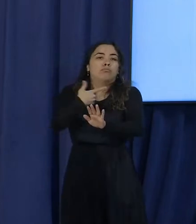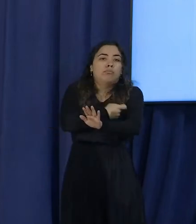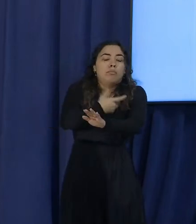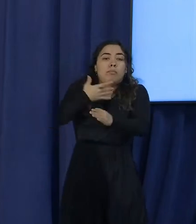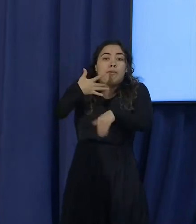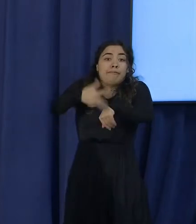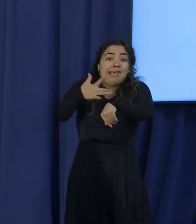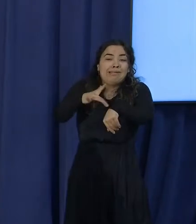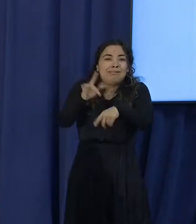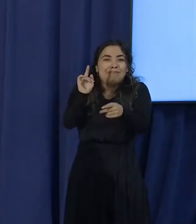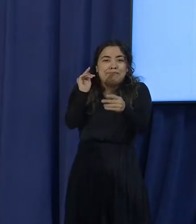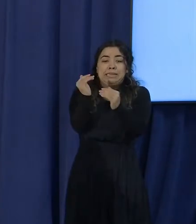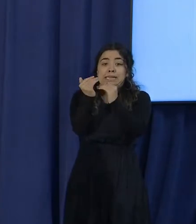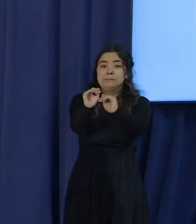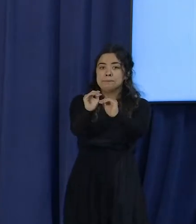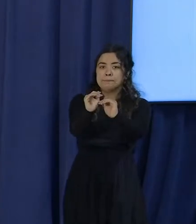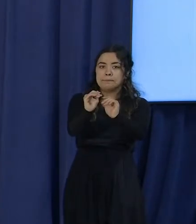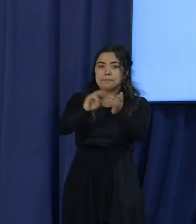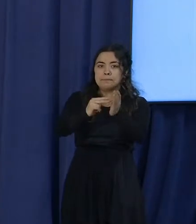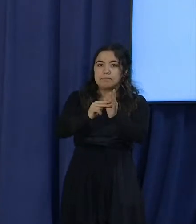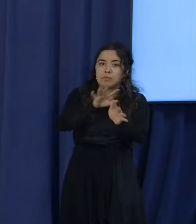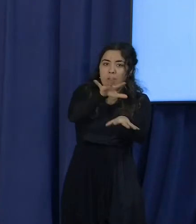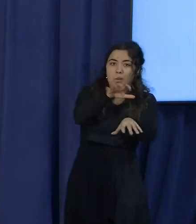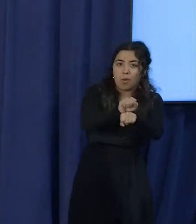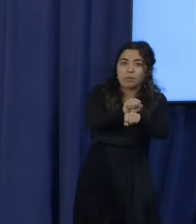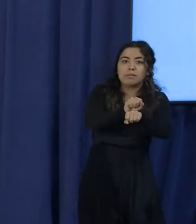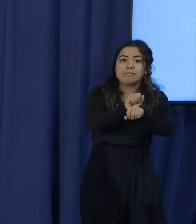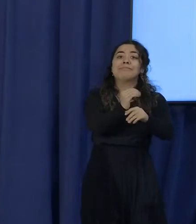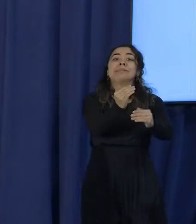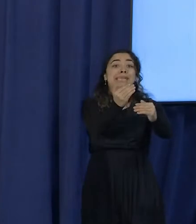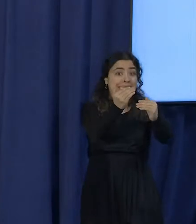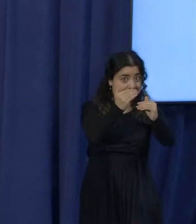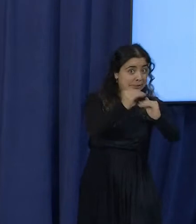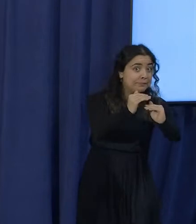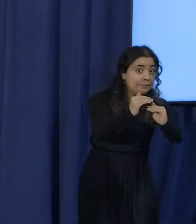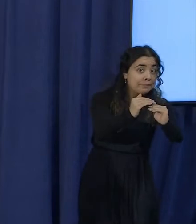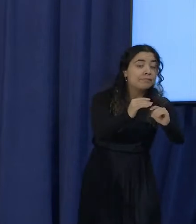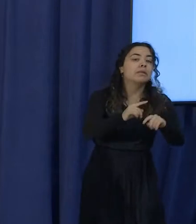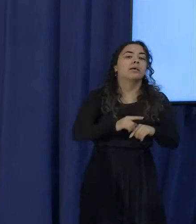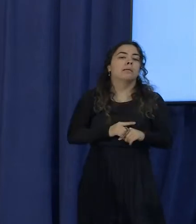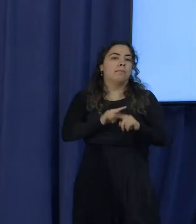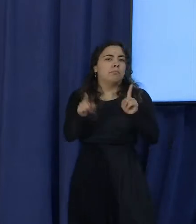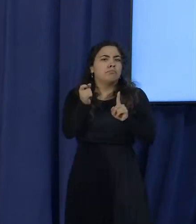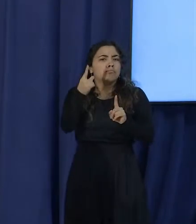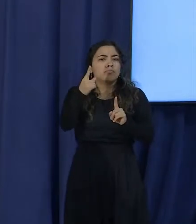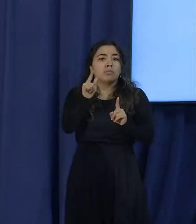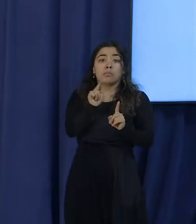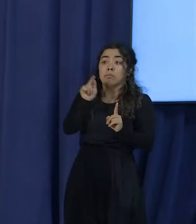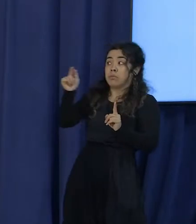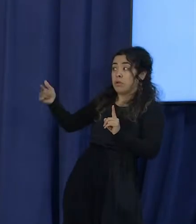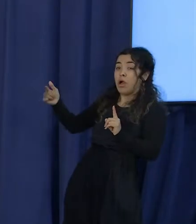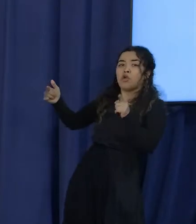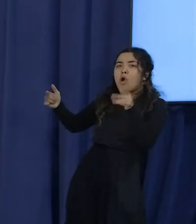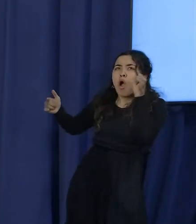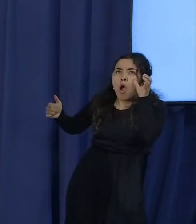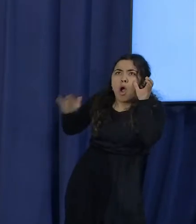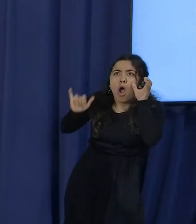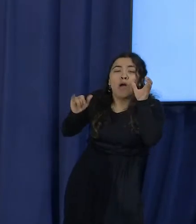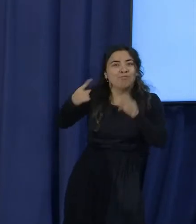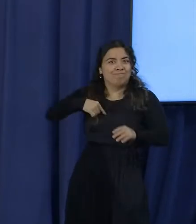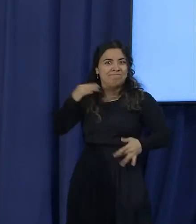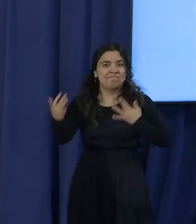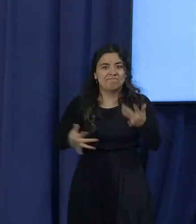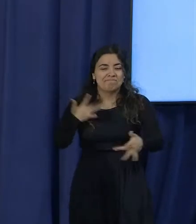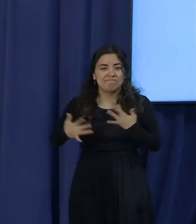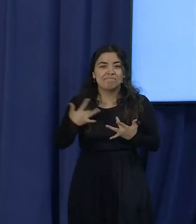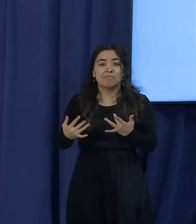very limited, which means appointments remain very limited. But you're going to hear about something we're really excited. As